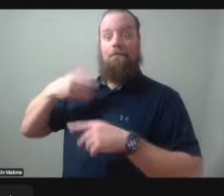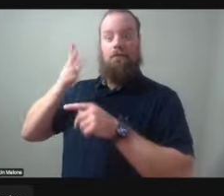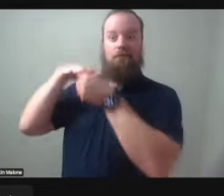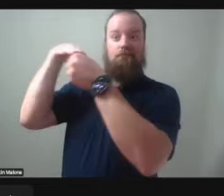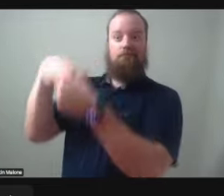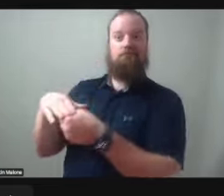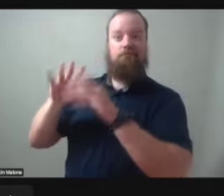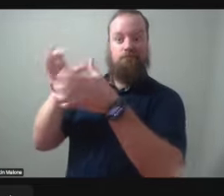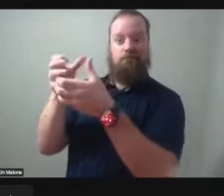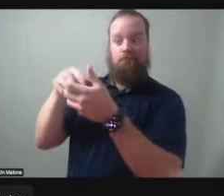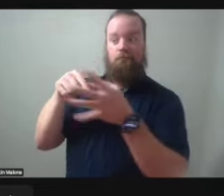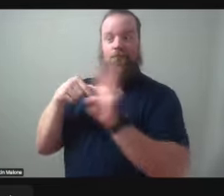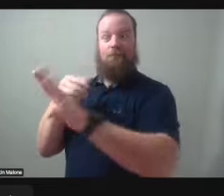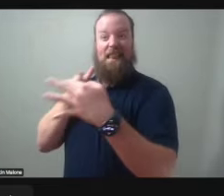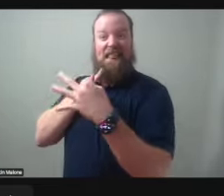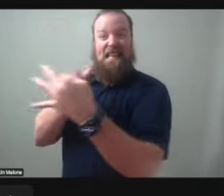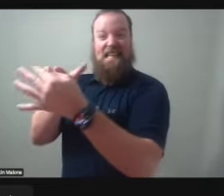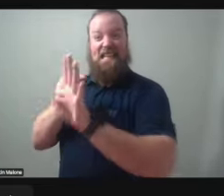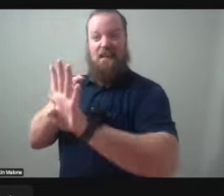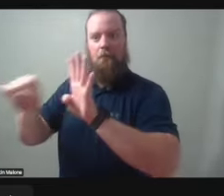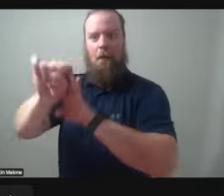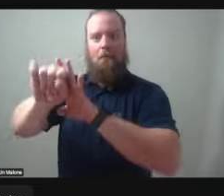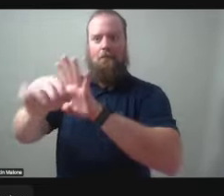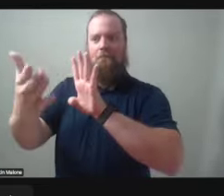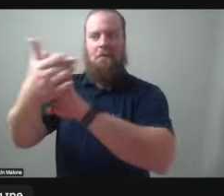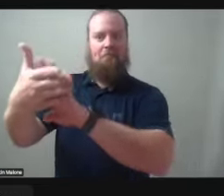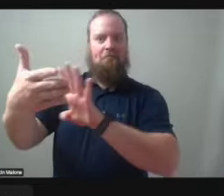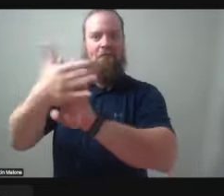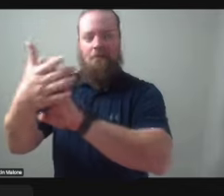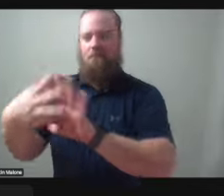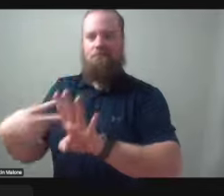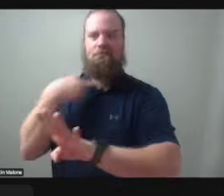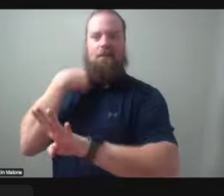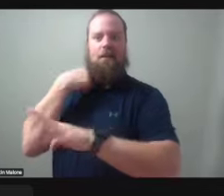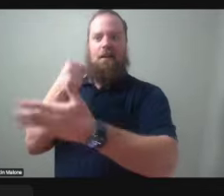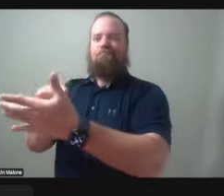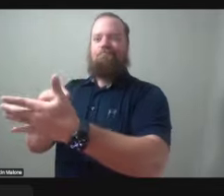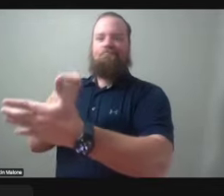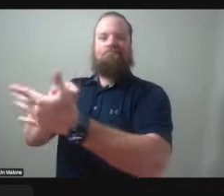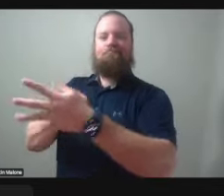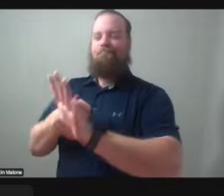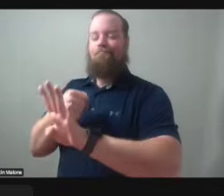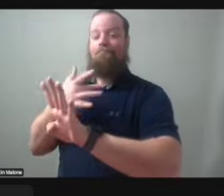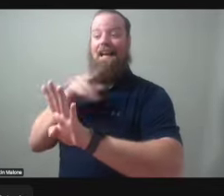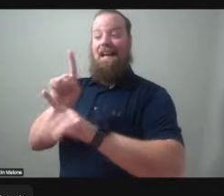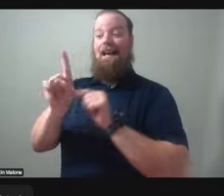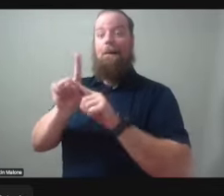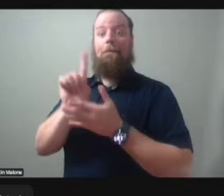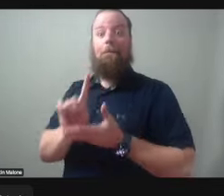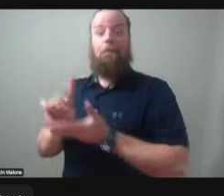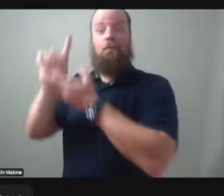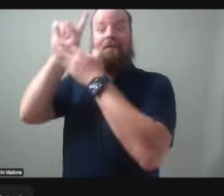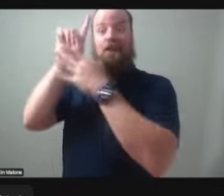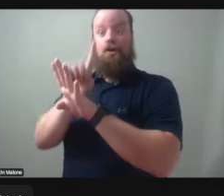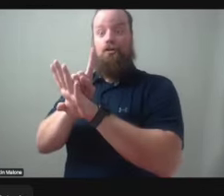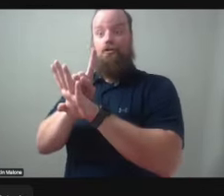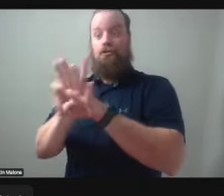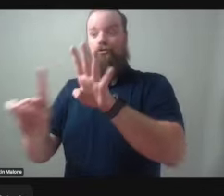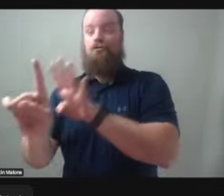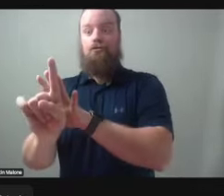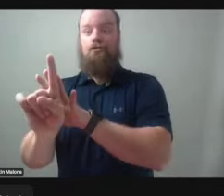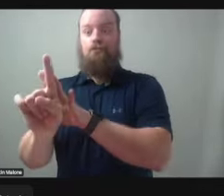opposed to just saying that you're an ally, means that allowing those who are members of an oppressive group who have